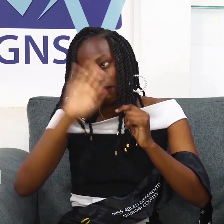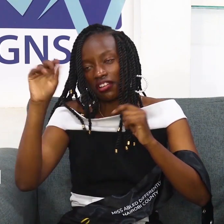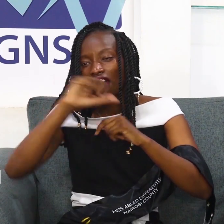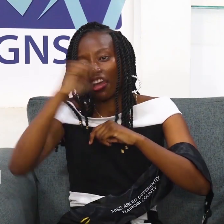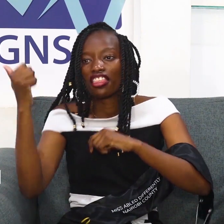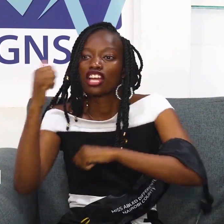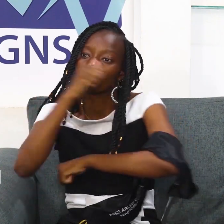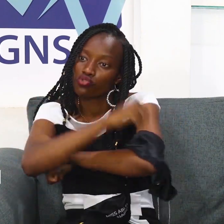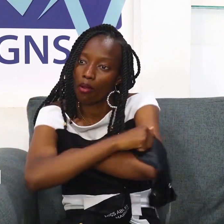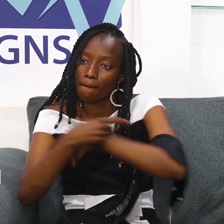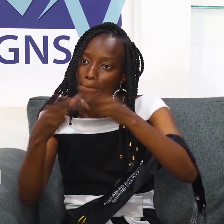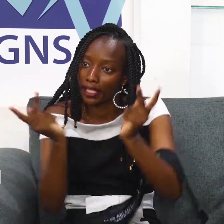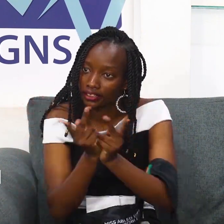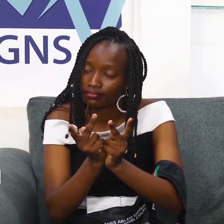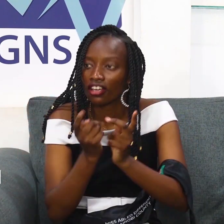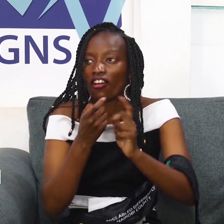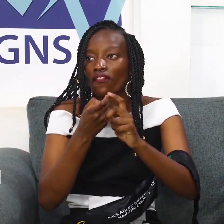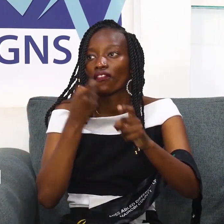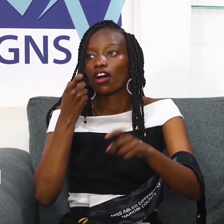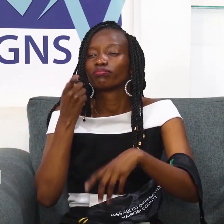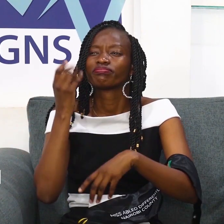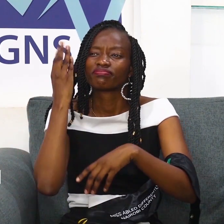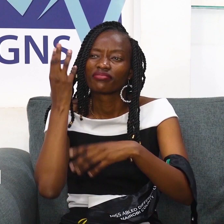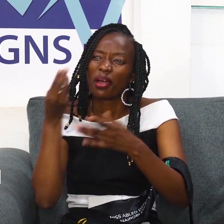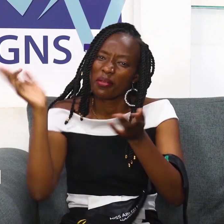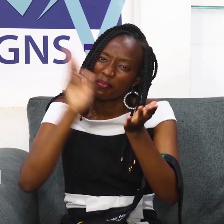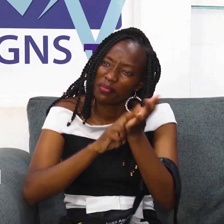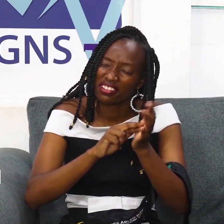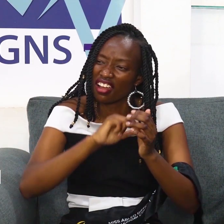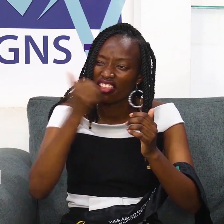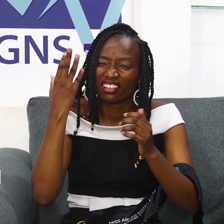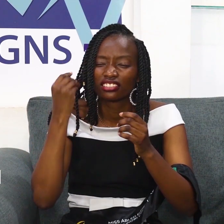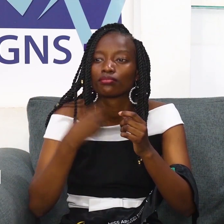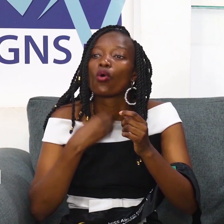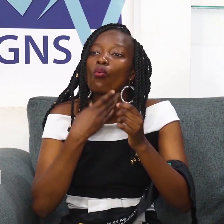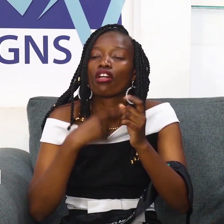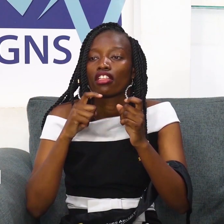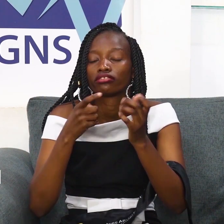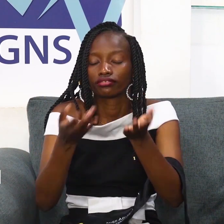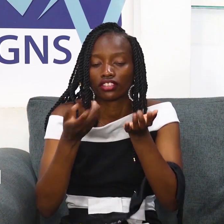I stayed I stayed in the first school for a month, and I later